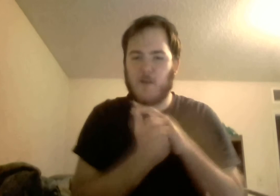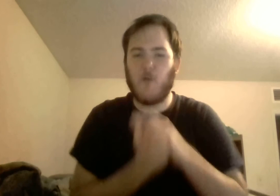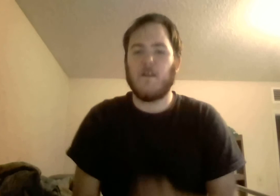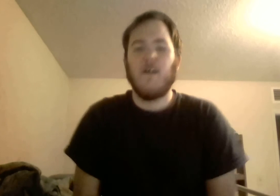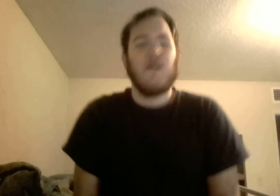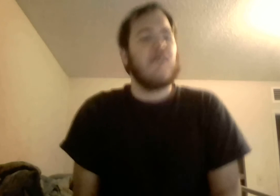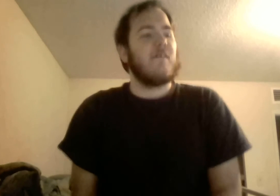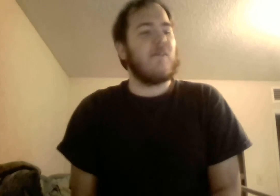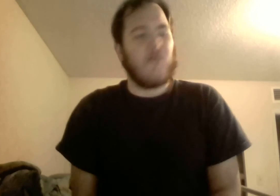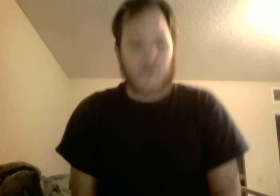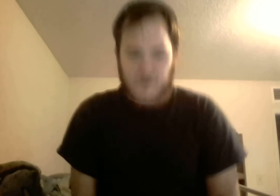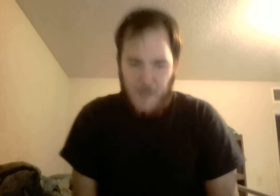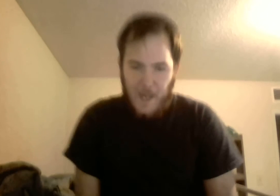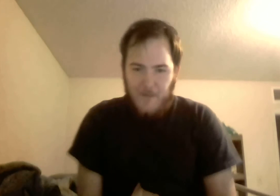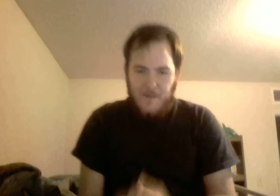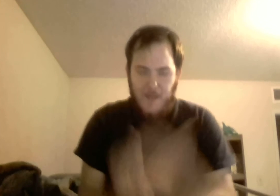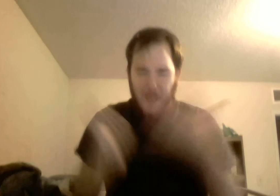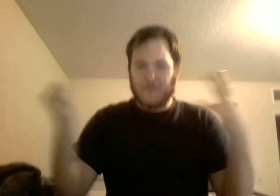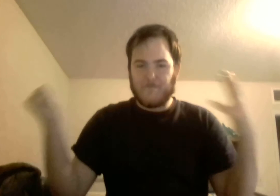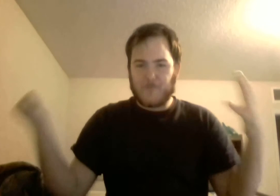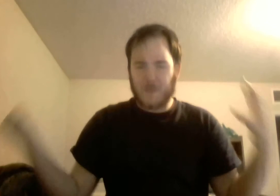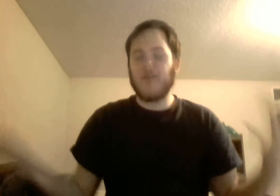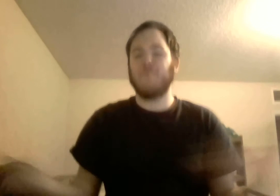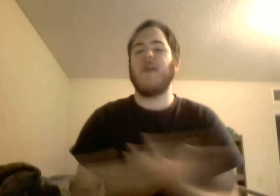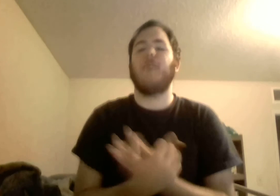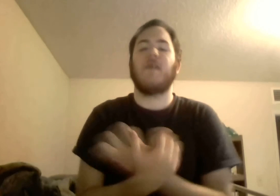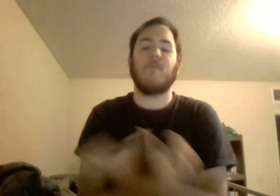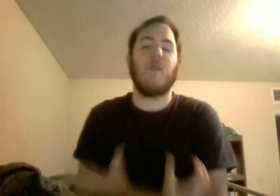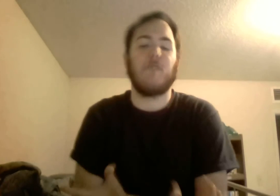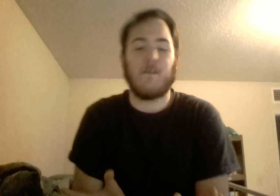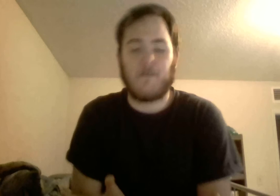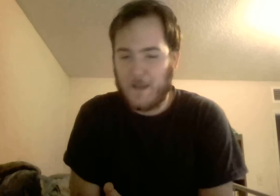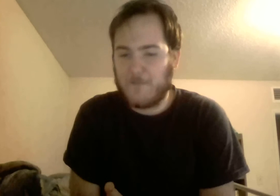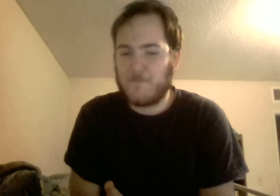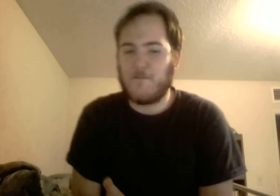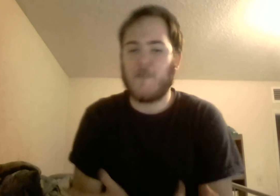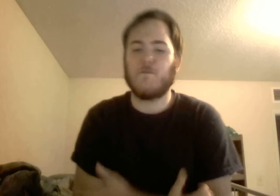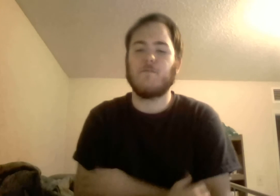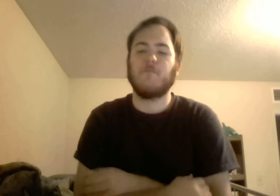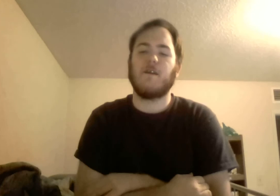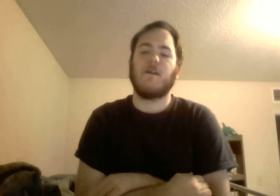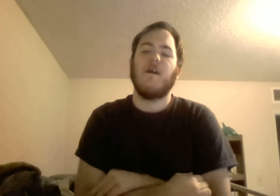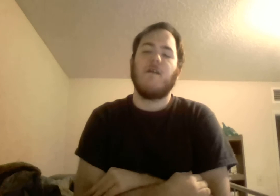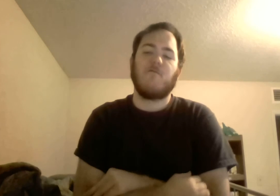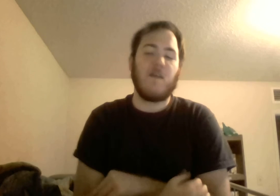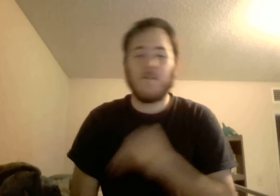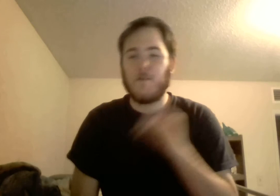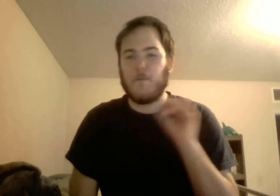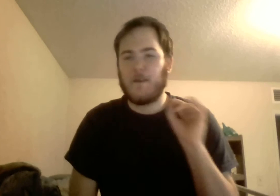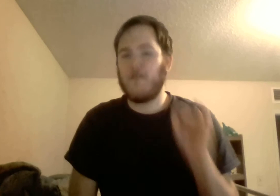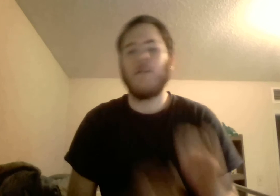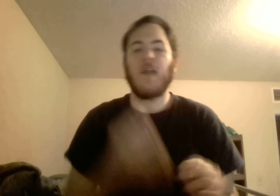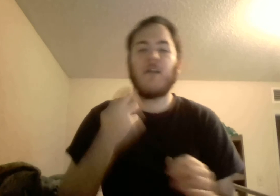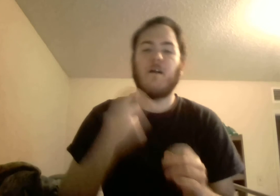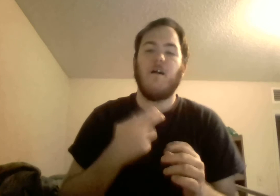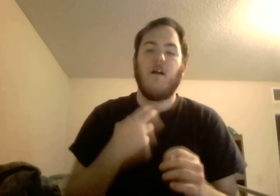let's get going. And again, because of that thing, it might be great to ever, because Twilight Kingdom, you had a